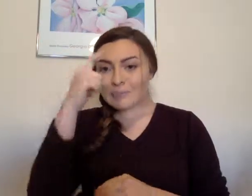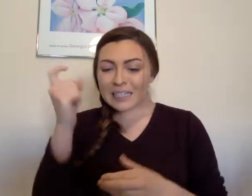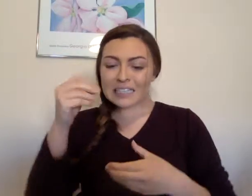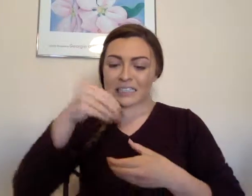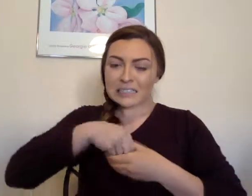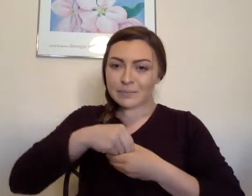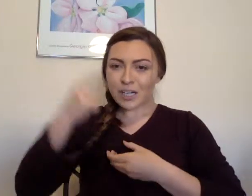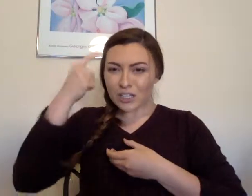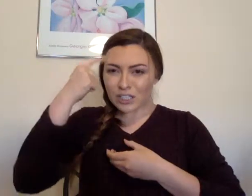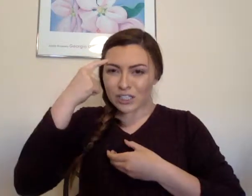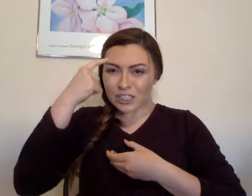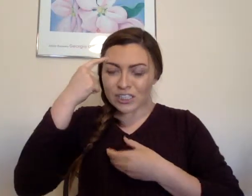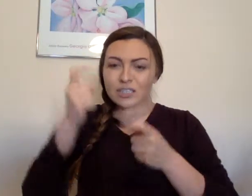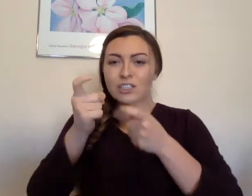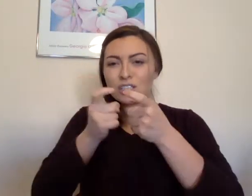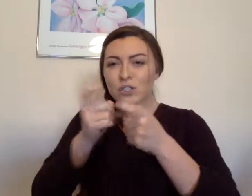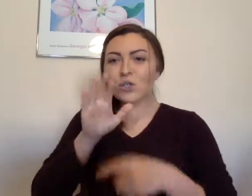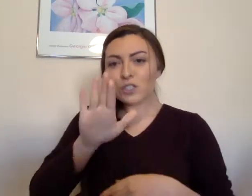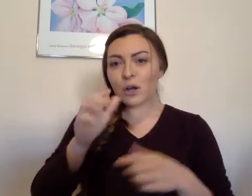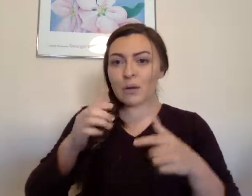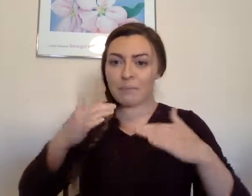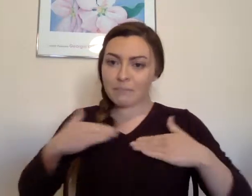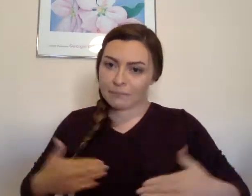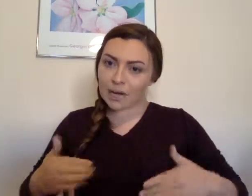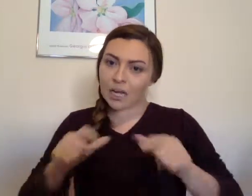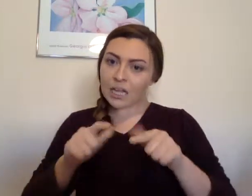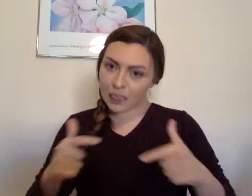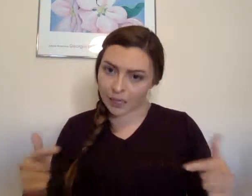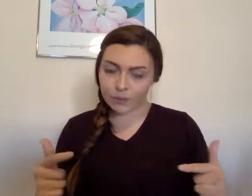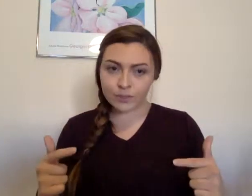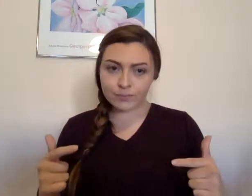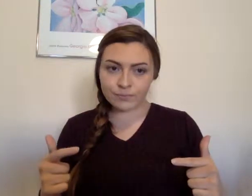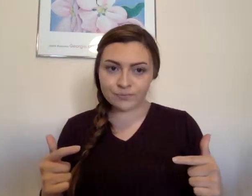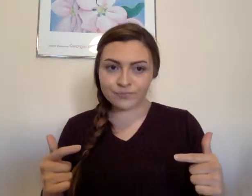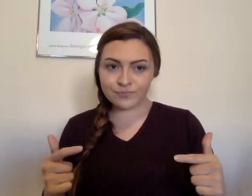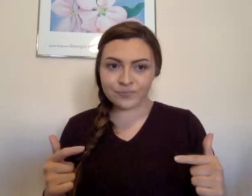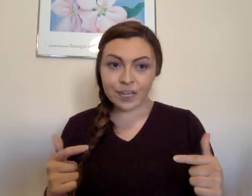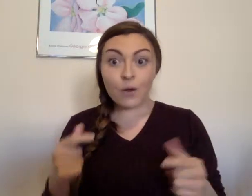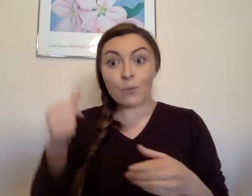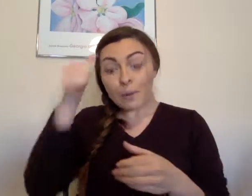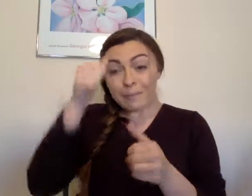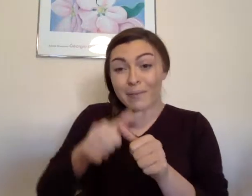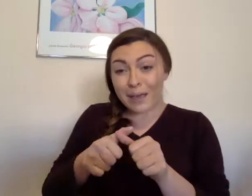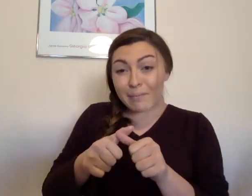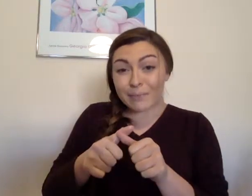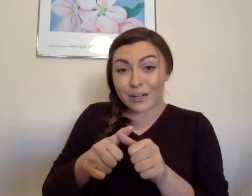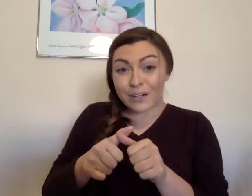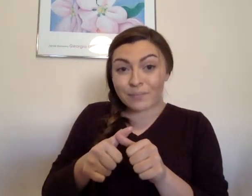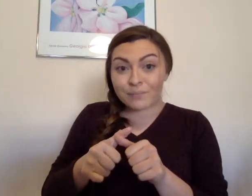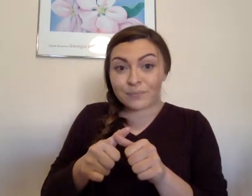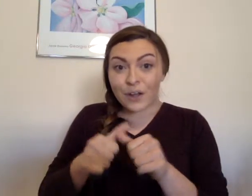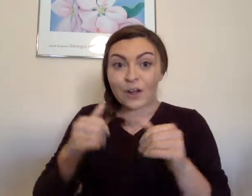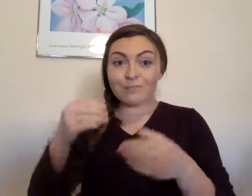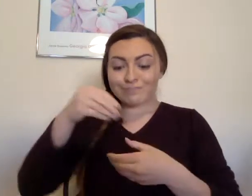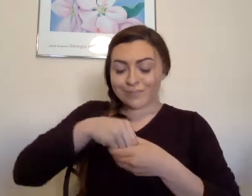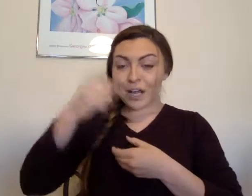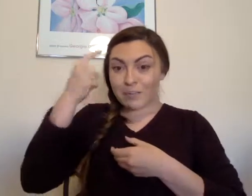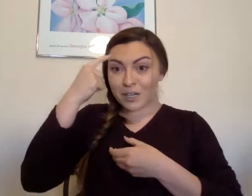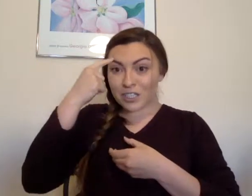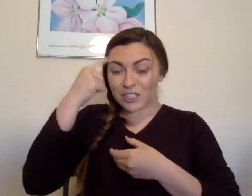body language. And remember, our subconscious is working on programs. And our subconscious,